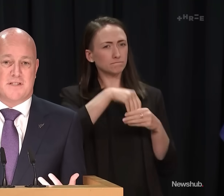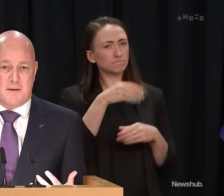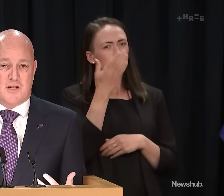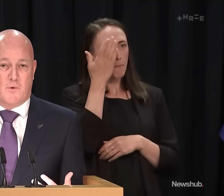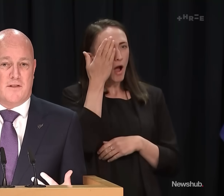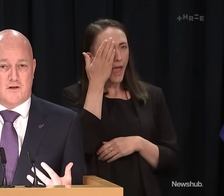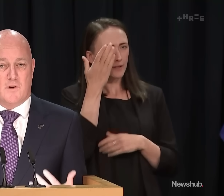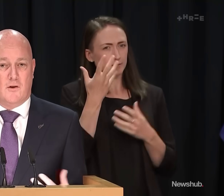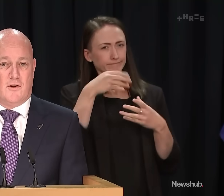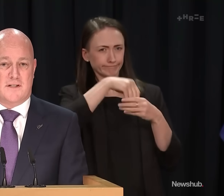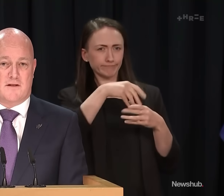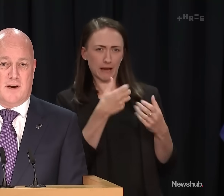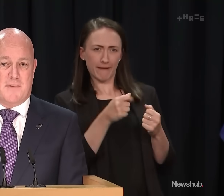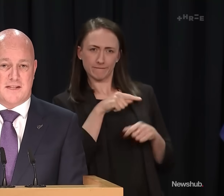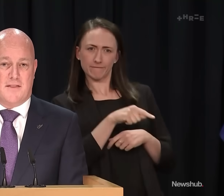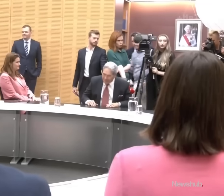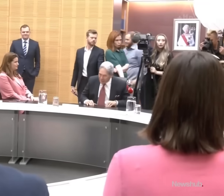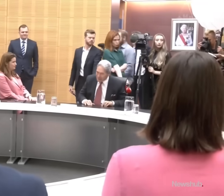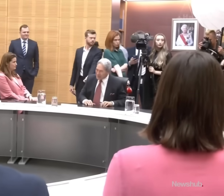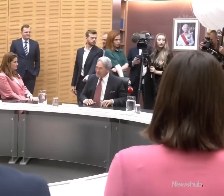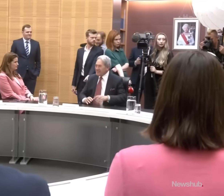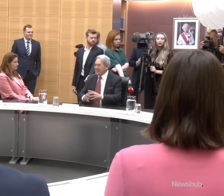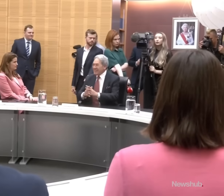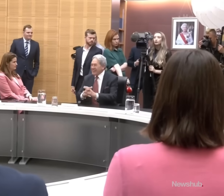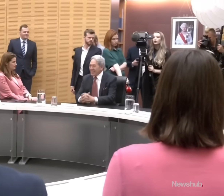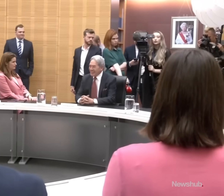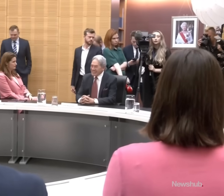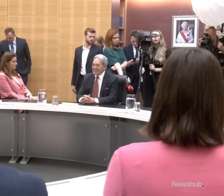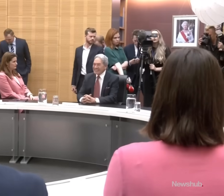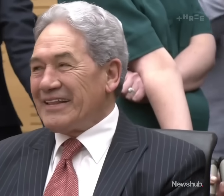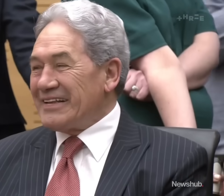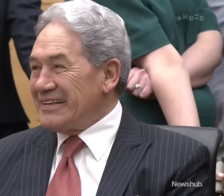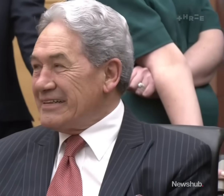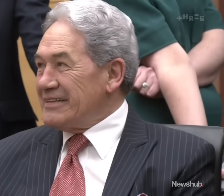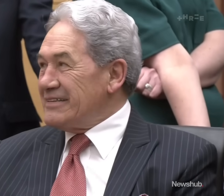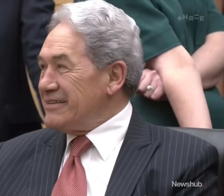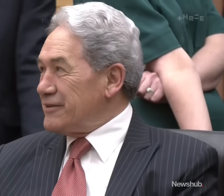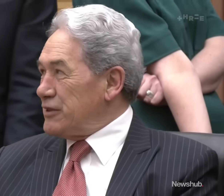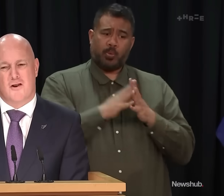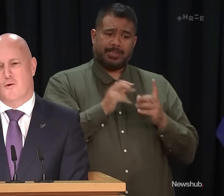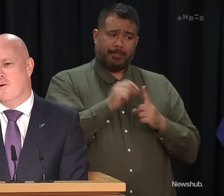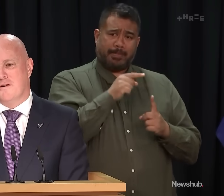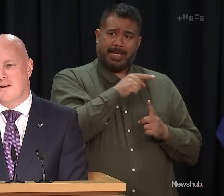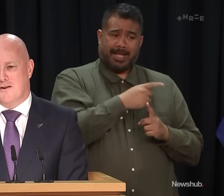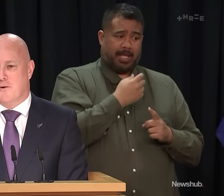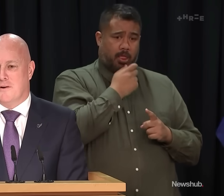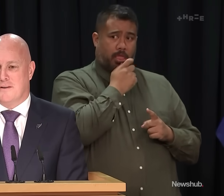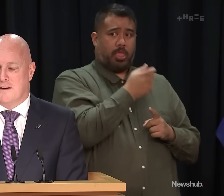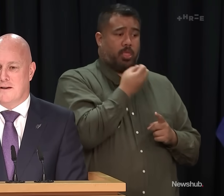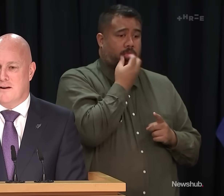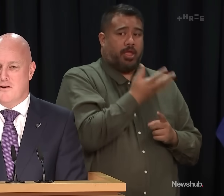the perception. Whether that's real or not doesn't really matter. Not how he would have said it, but denying his deputy undermined him.